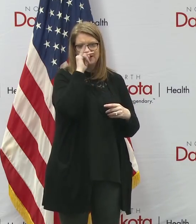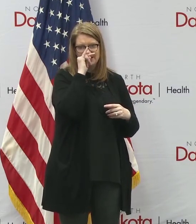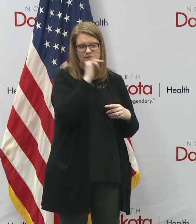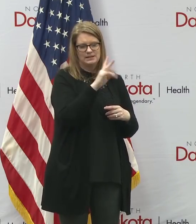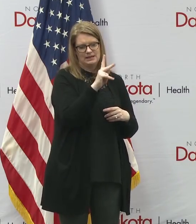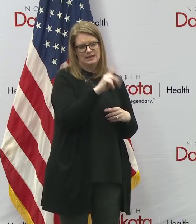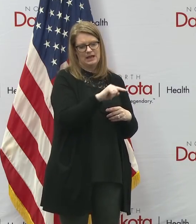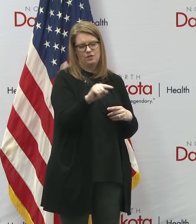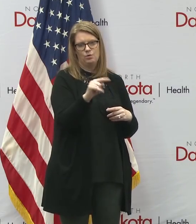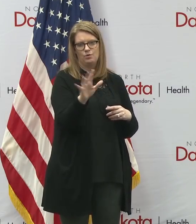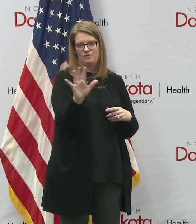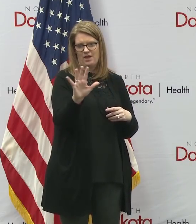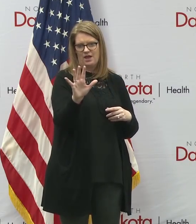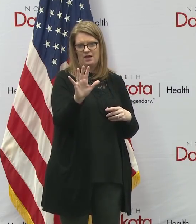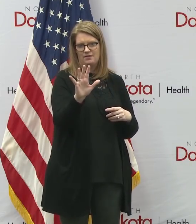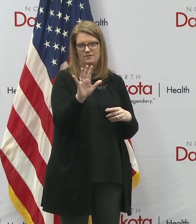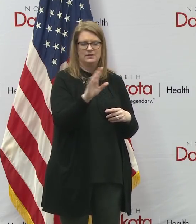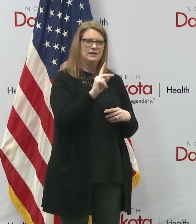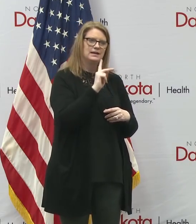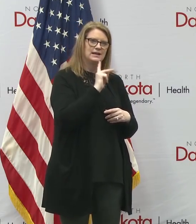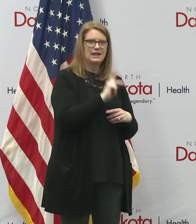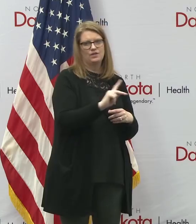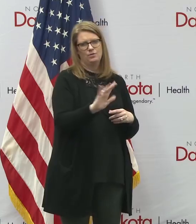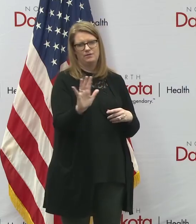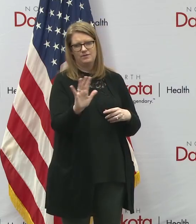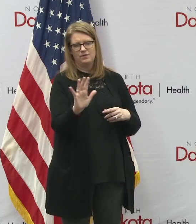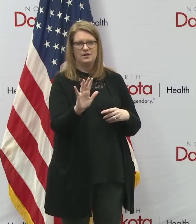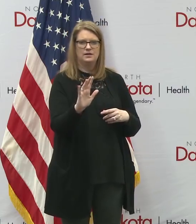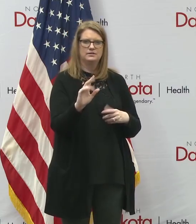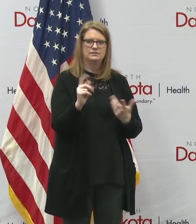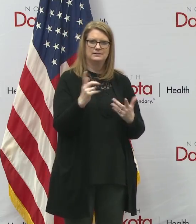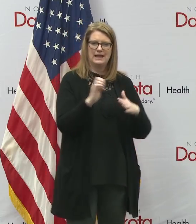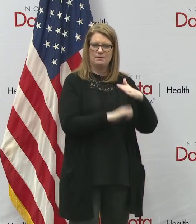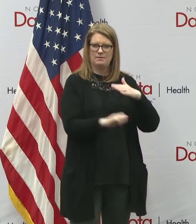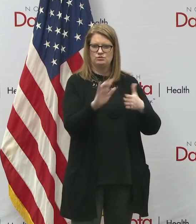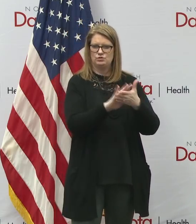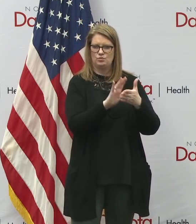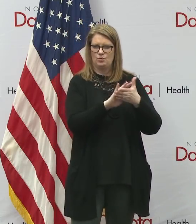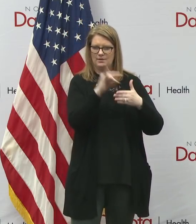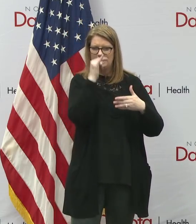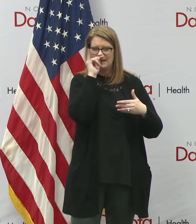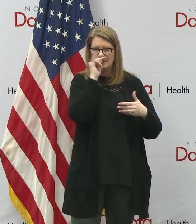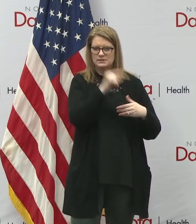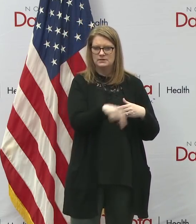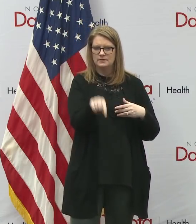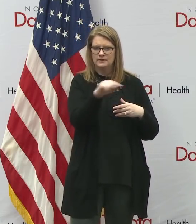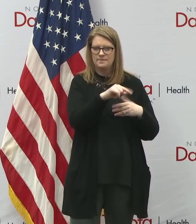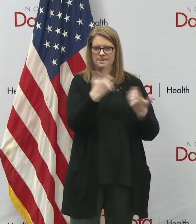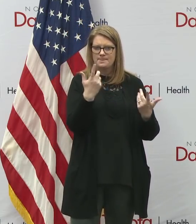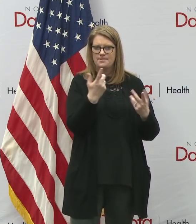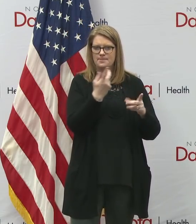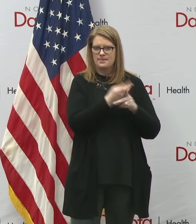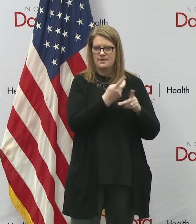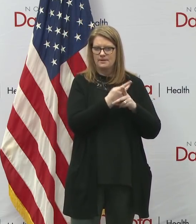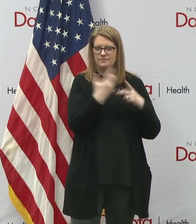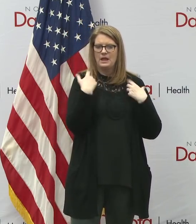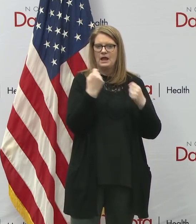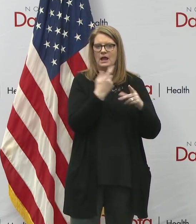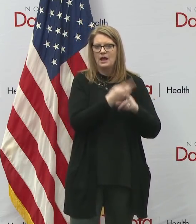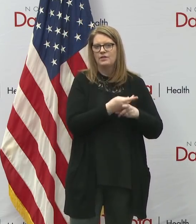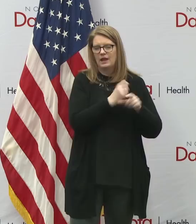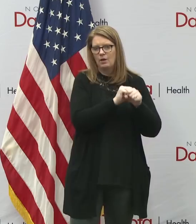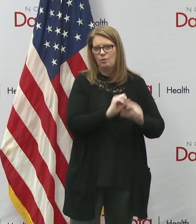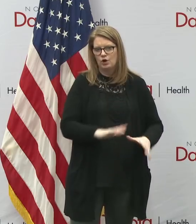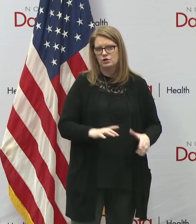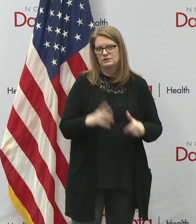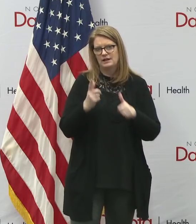through 5th grade, K through 6th grade age, elementary school kids, where they're going to be taking care of healthcare workers and